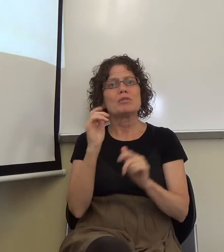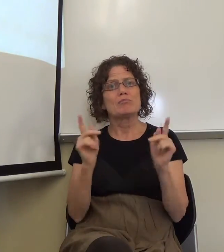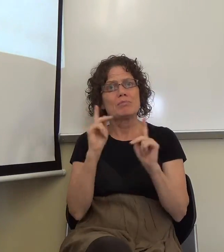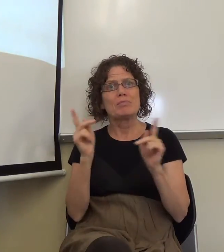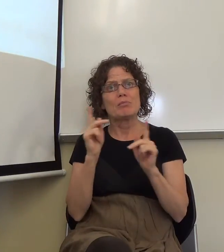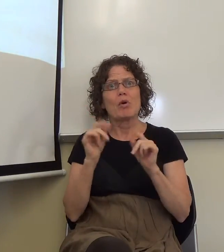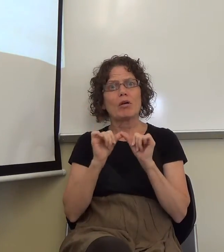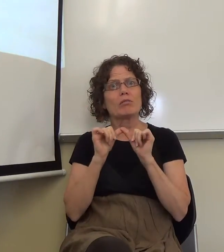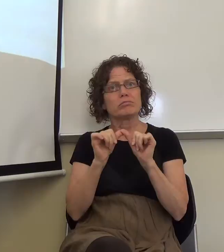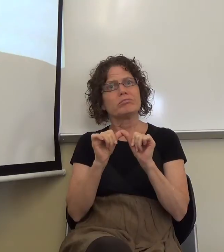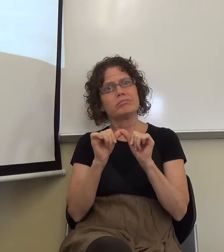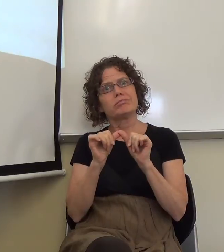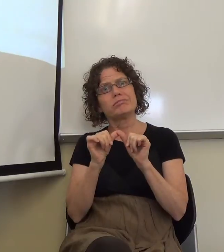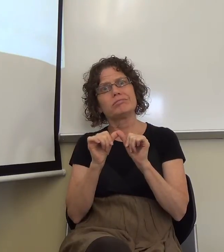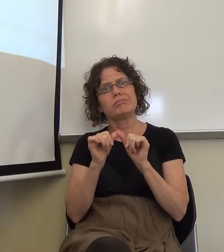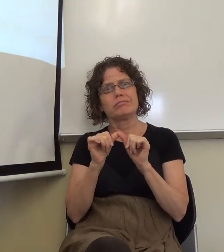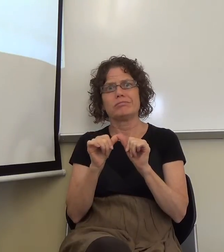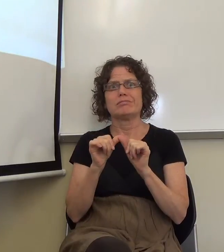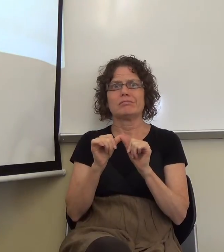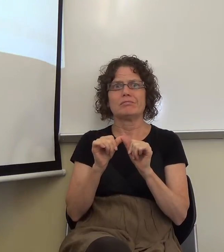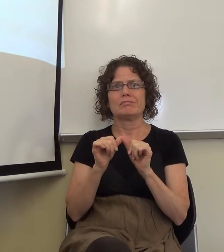kind of, you know, some of them